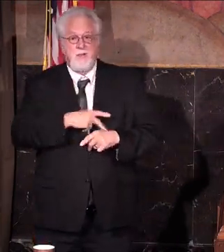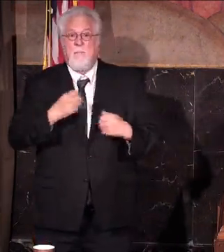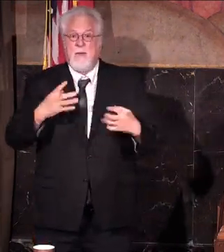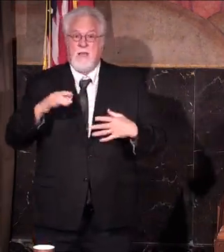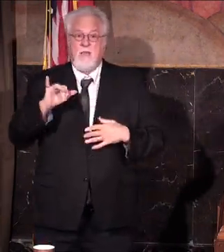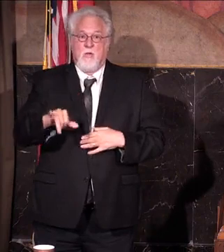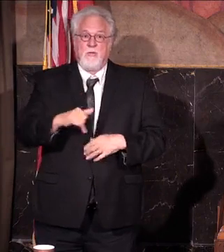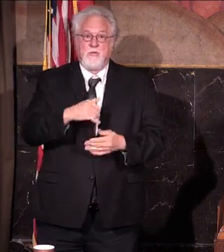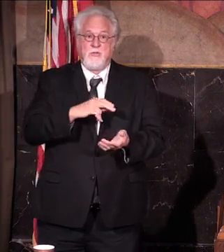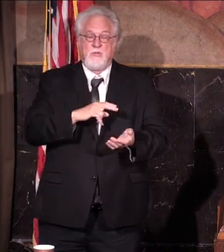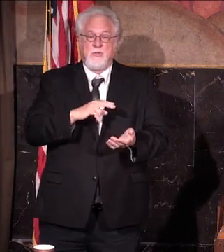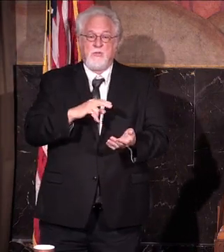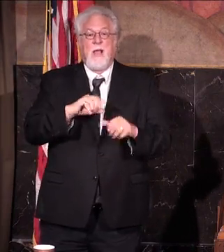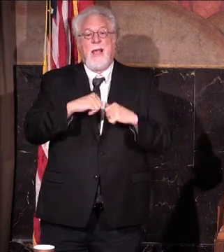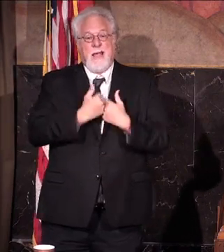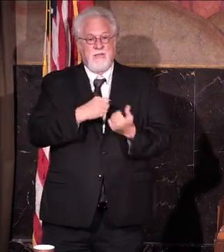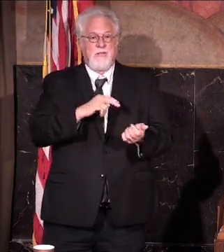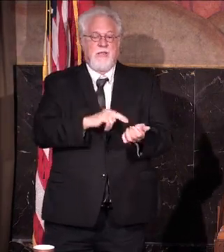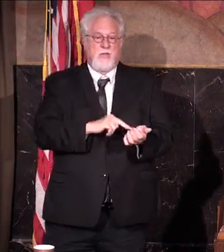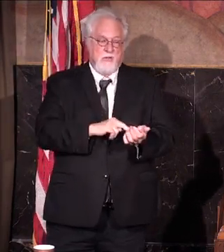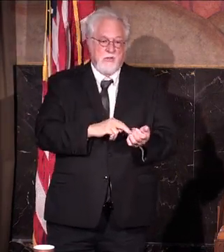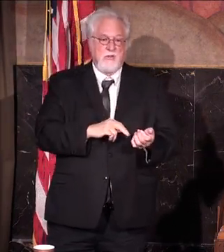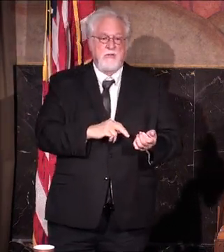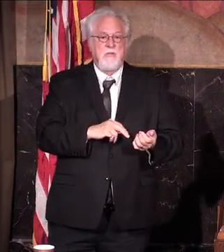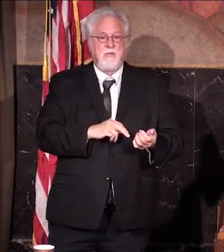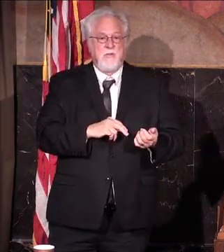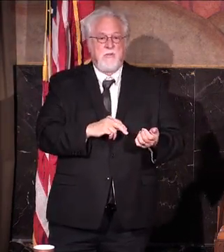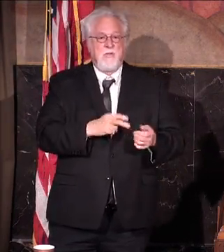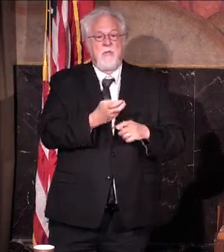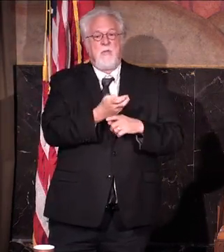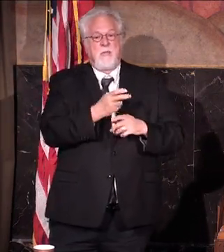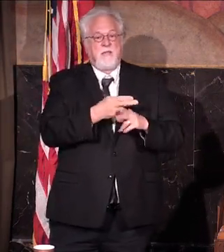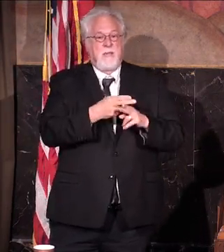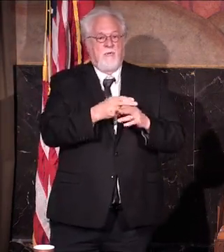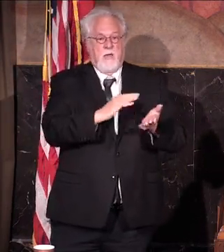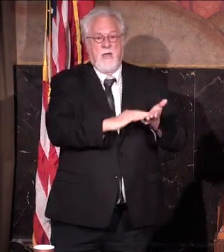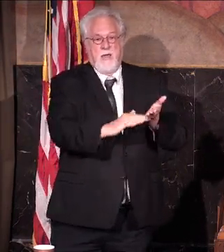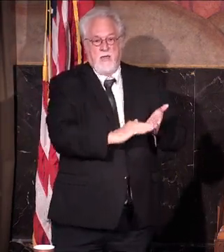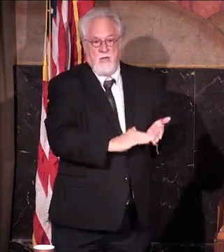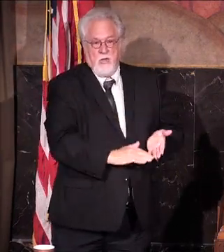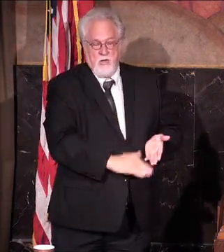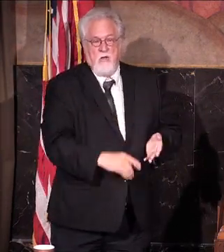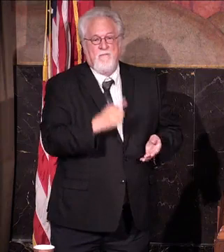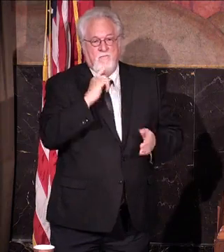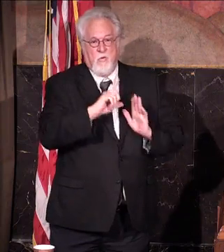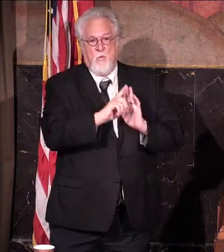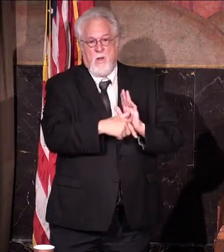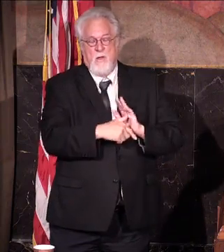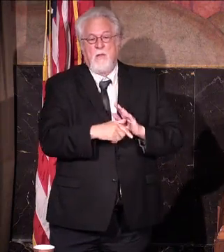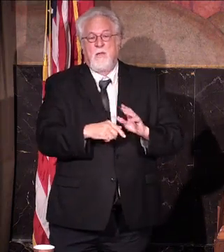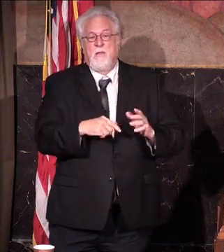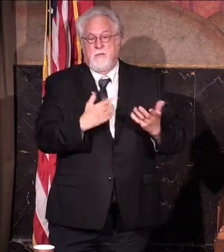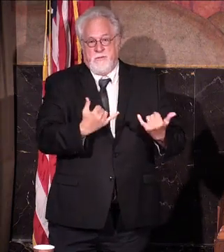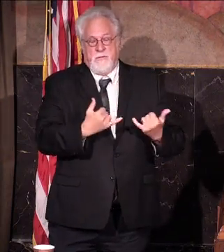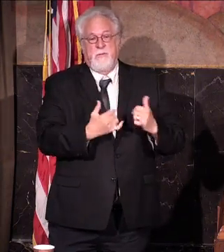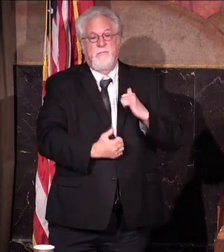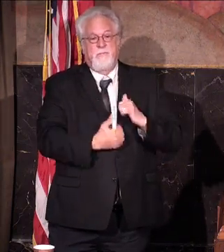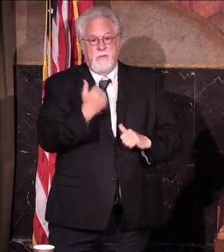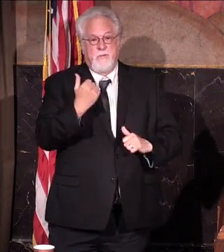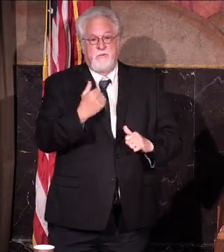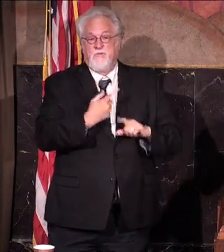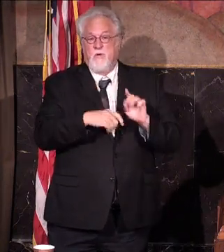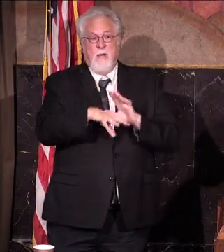those agency nurses had to be temporarily laid off or furloughed for a while. Well, most of them are from